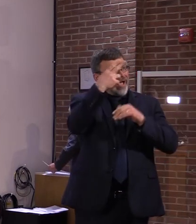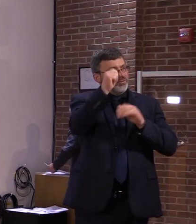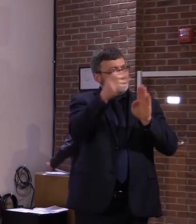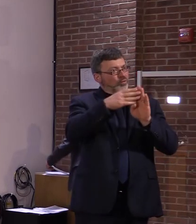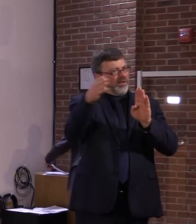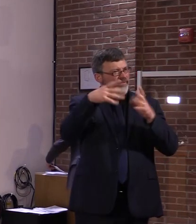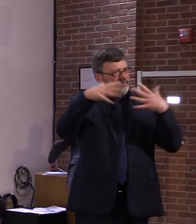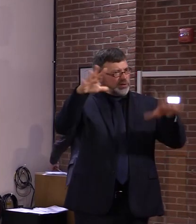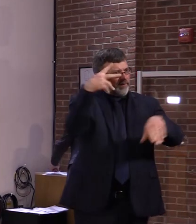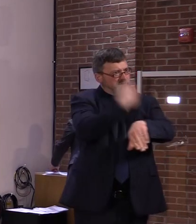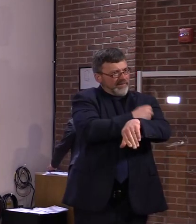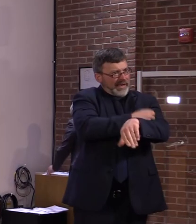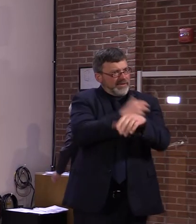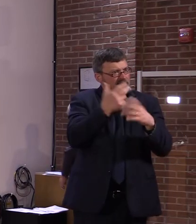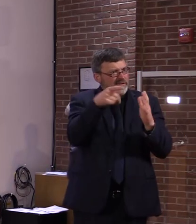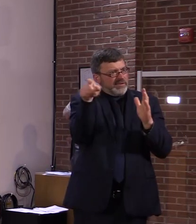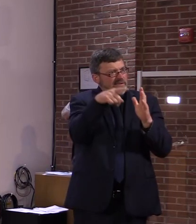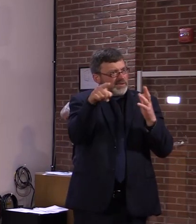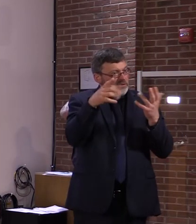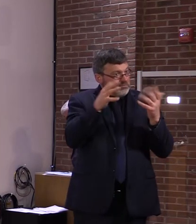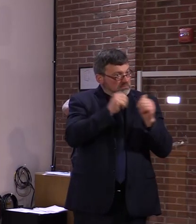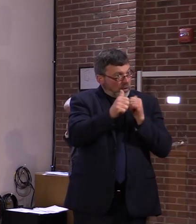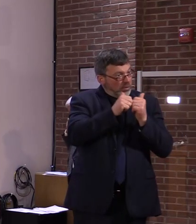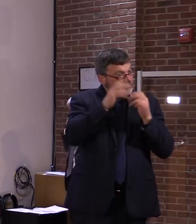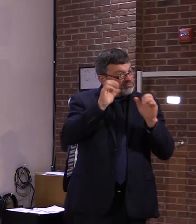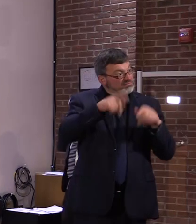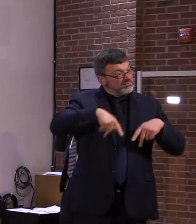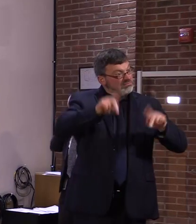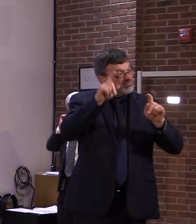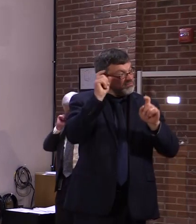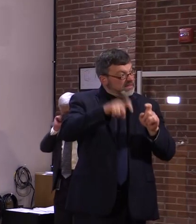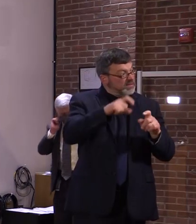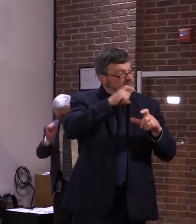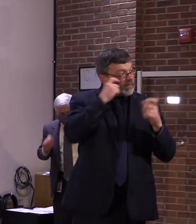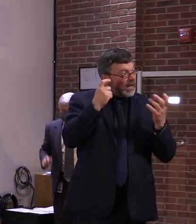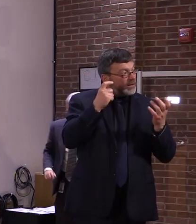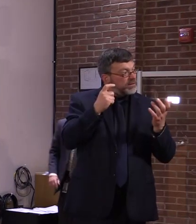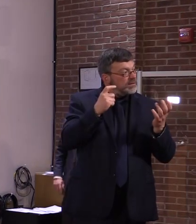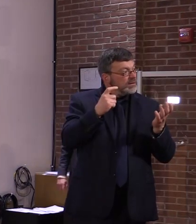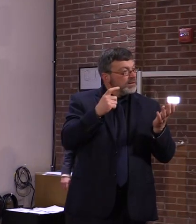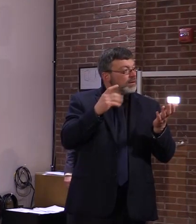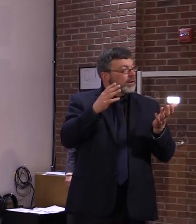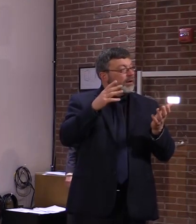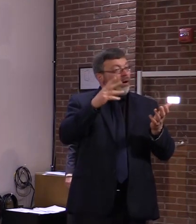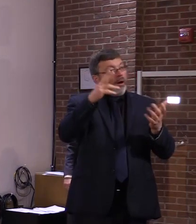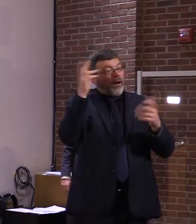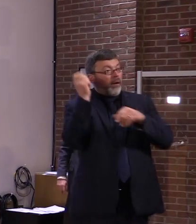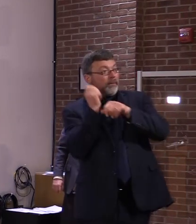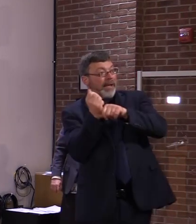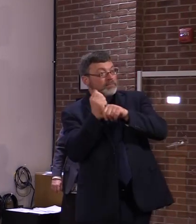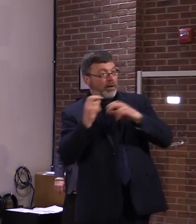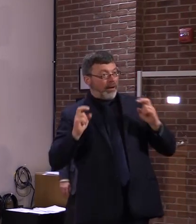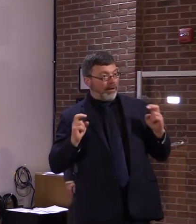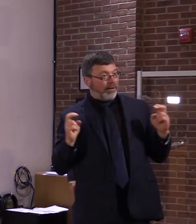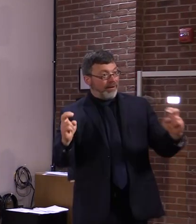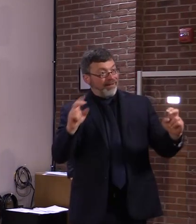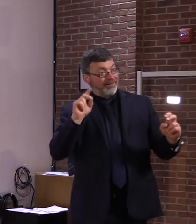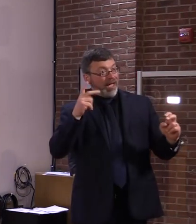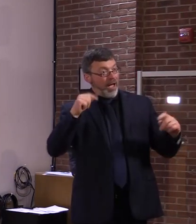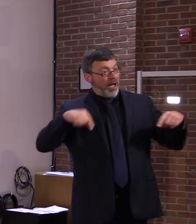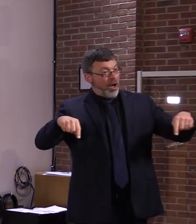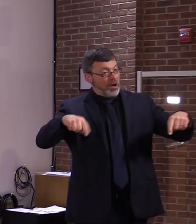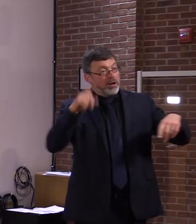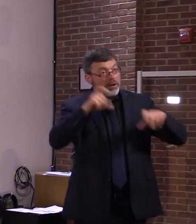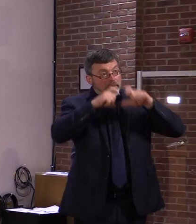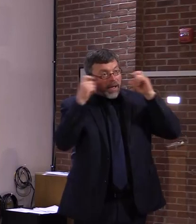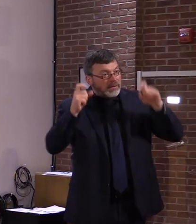that under the current guidance needs to wear masks in the dugout, things like that. Any changes in regards to masking and sports guidance? I'm